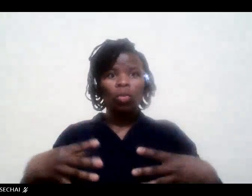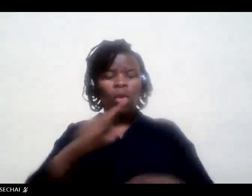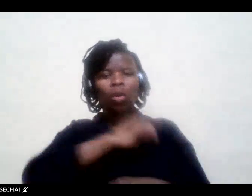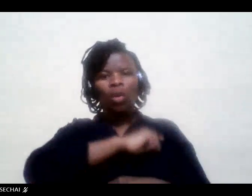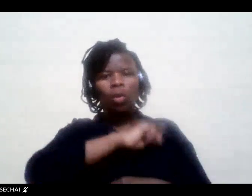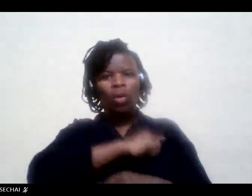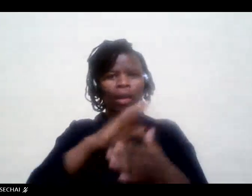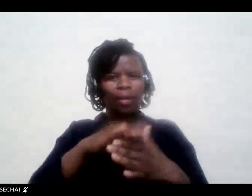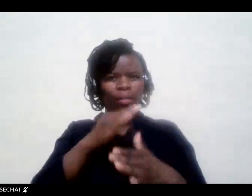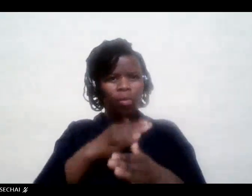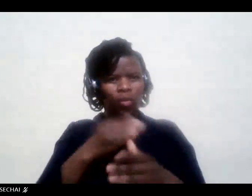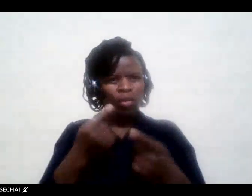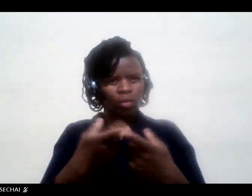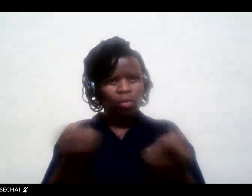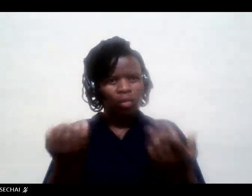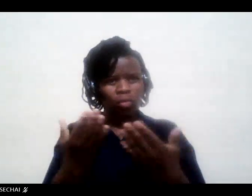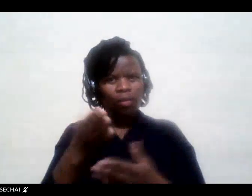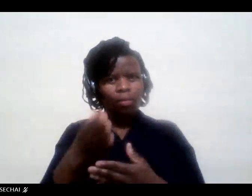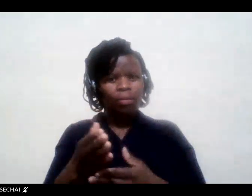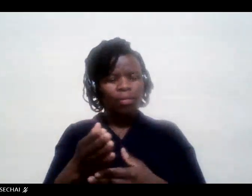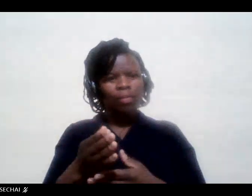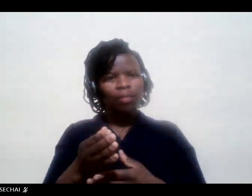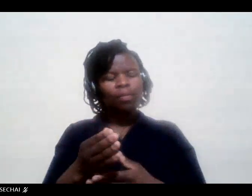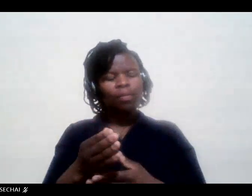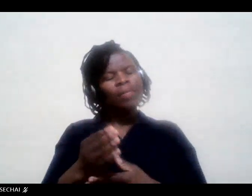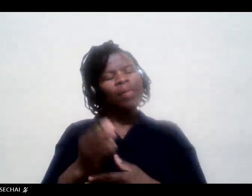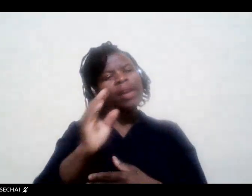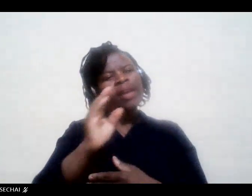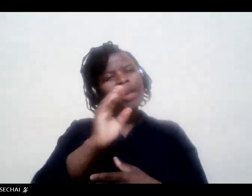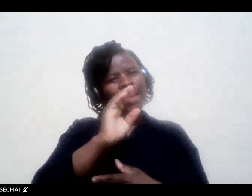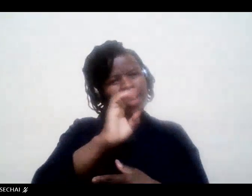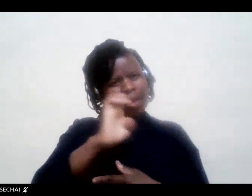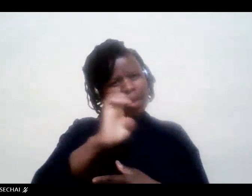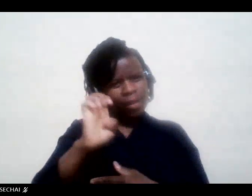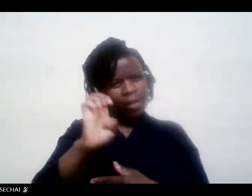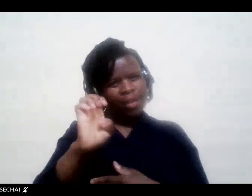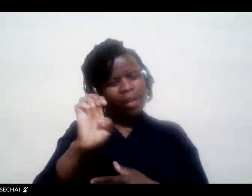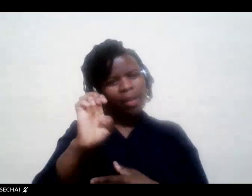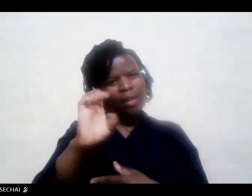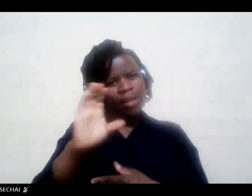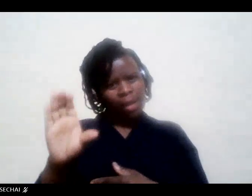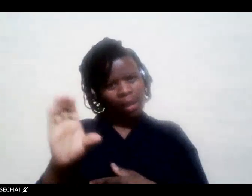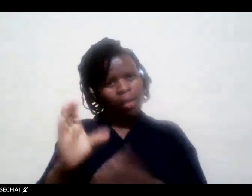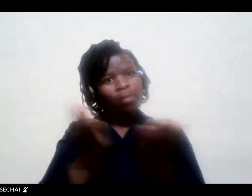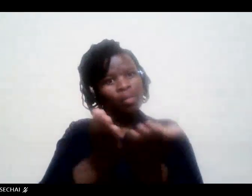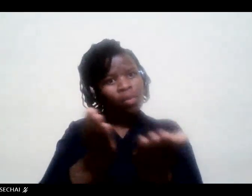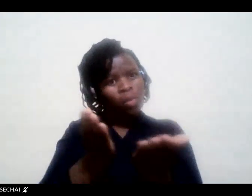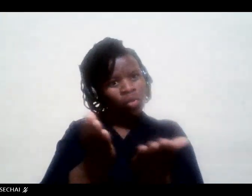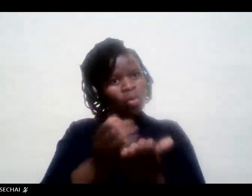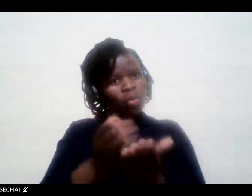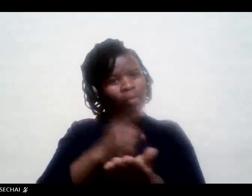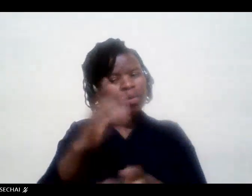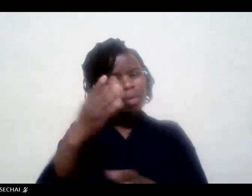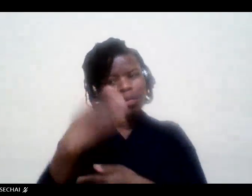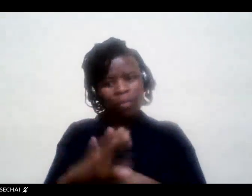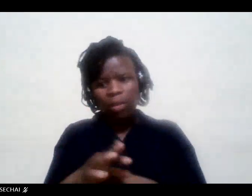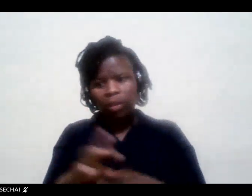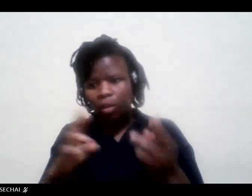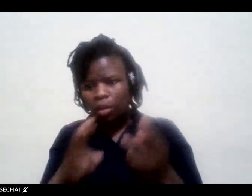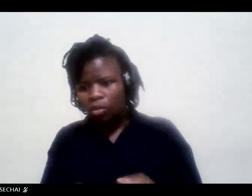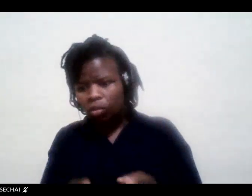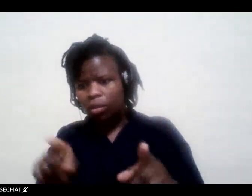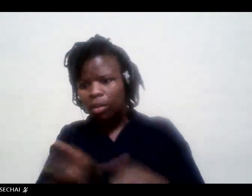Cape school. The analysis, so that means special schools weren't just under-resourced, they were structurally designed to keep blind learners